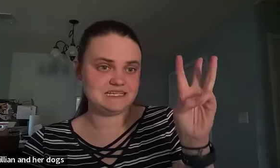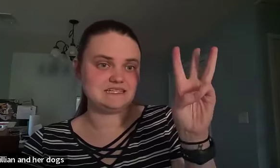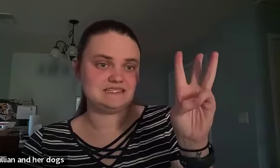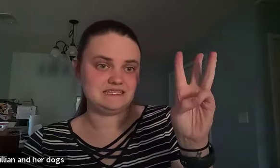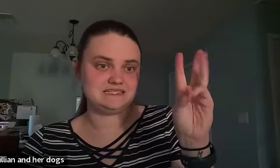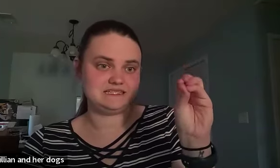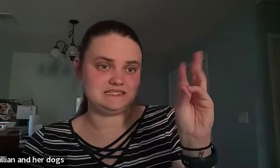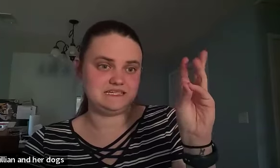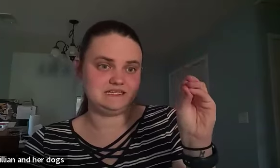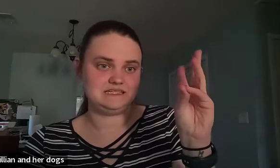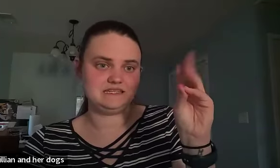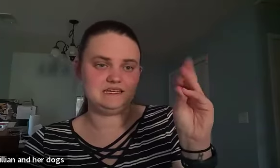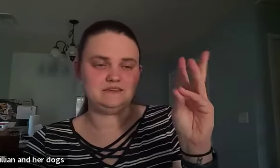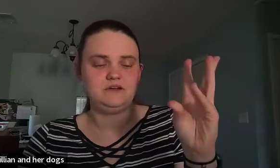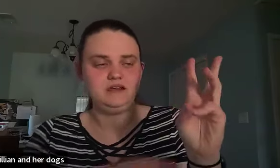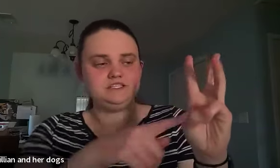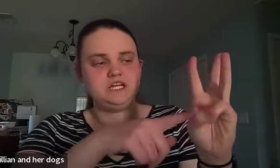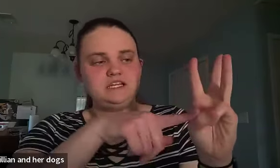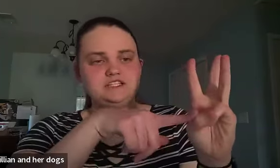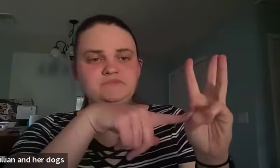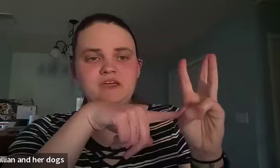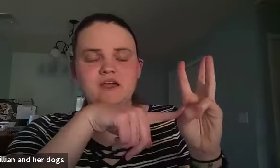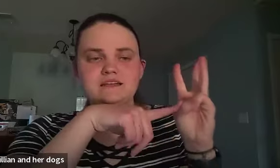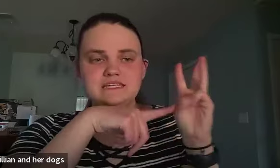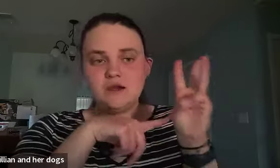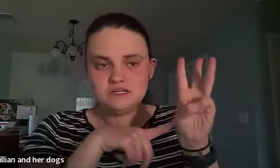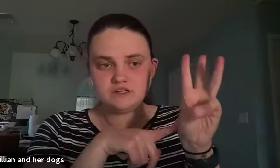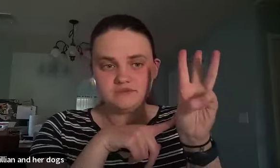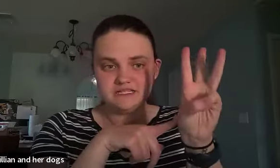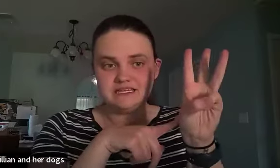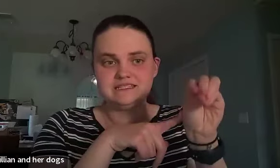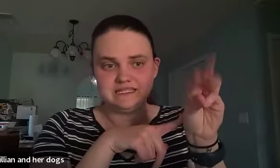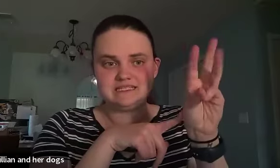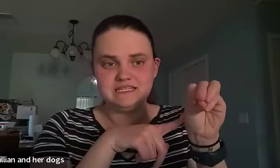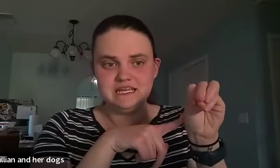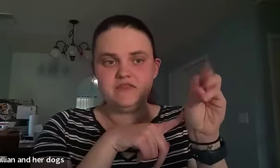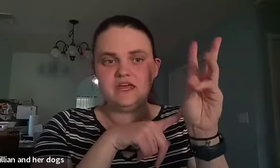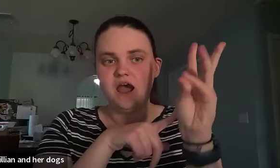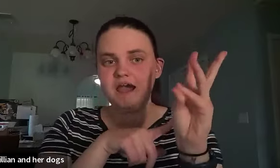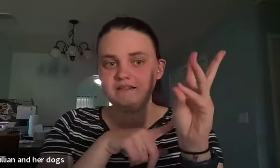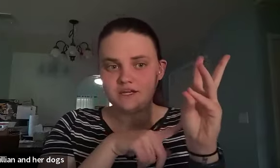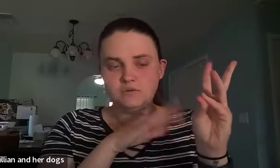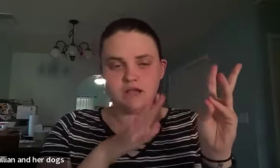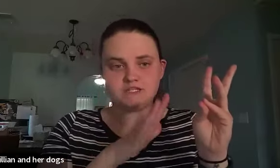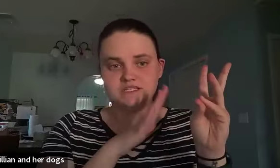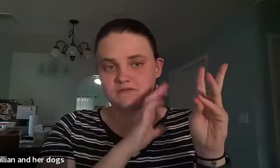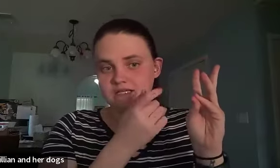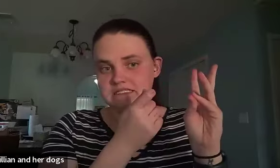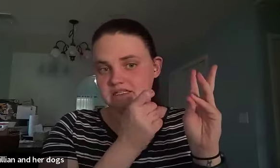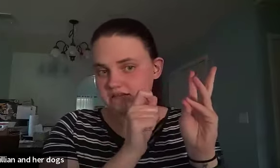60 is 60. It's like you kind of change. See, I always start off by saying 60, and then I later will catch myself. I